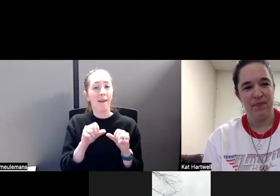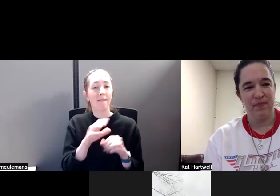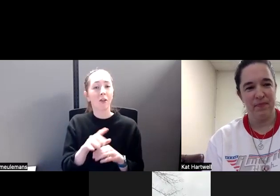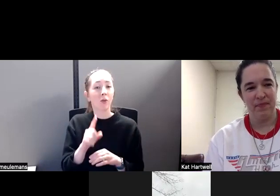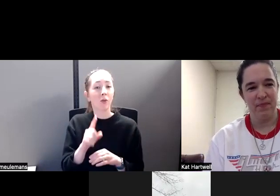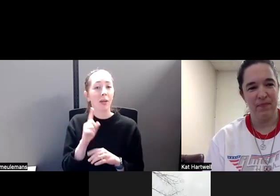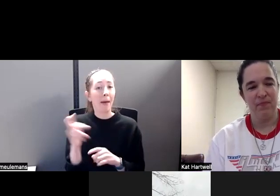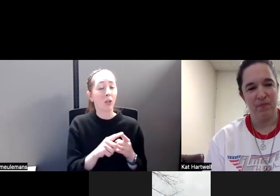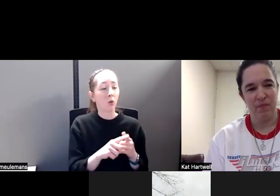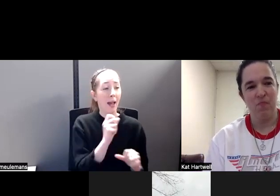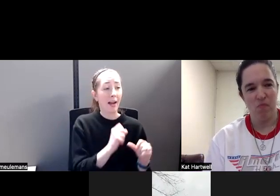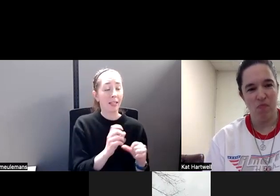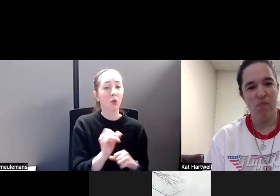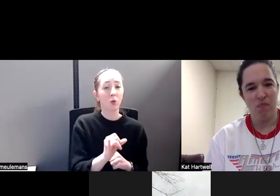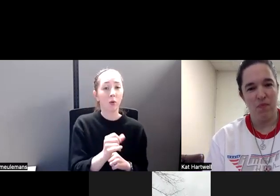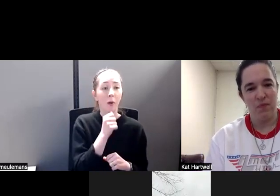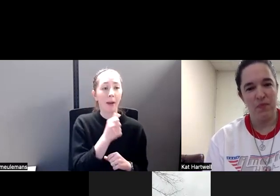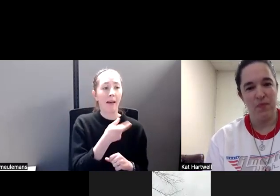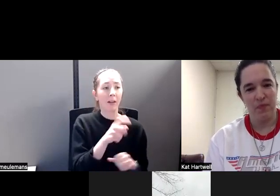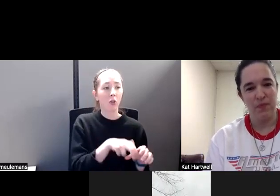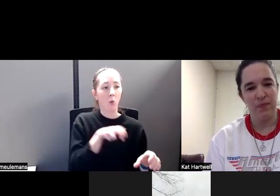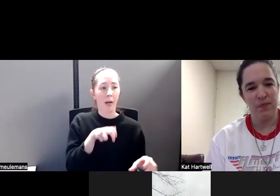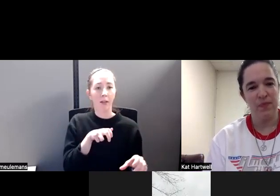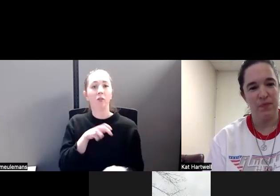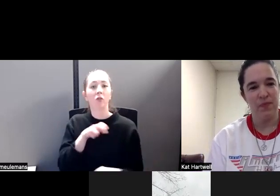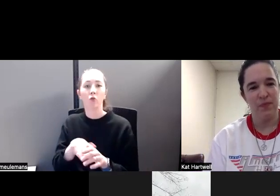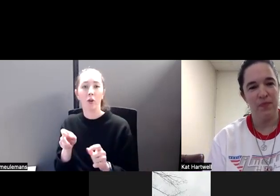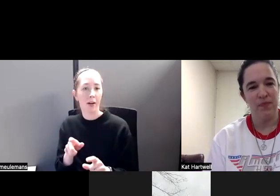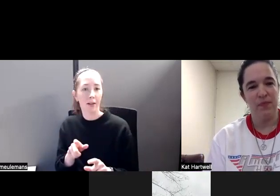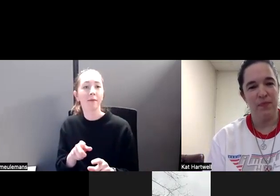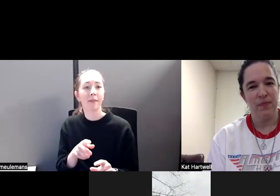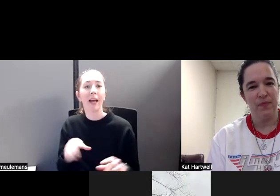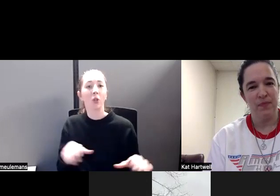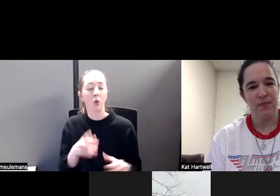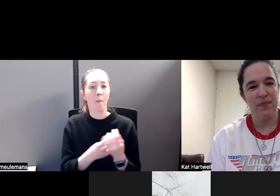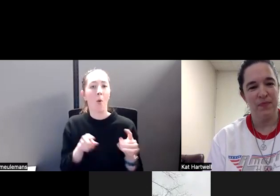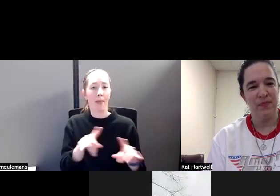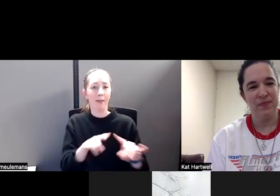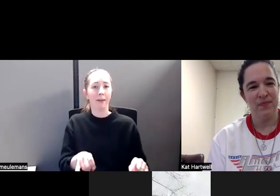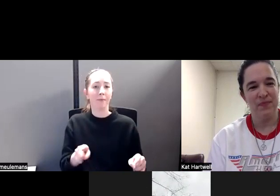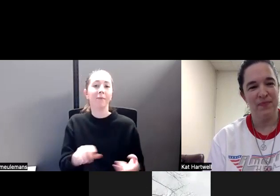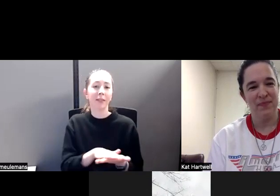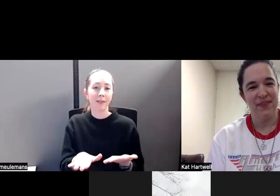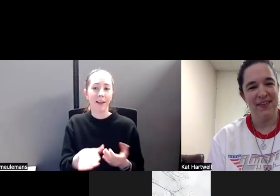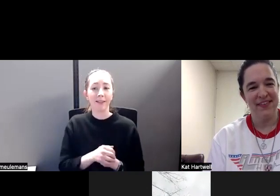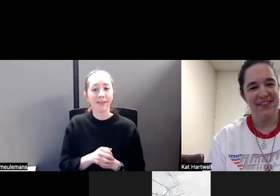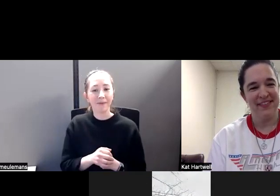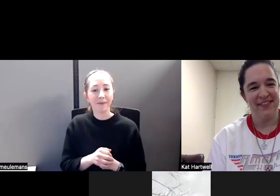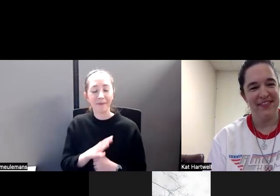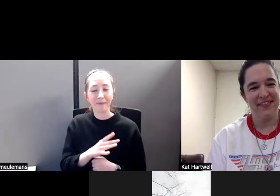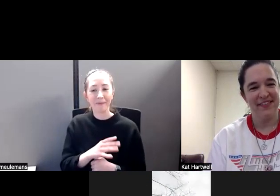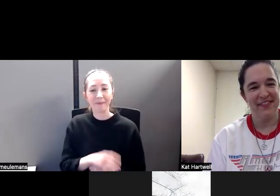too. So it doesn't feel like I'm giving one up for the other. I get to do both, which is nice. Good. Nice.